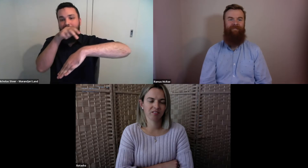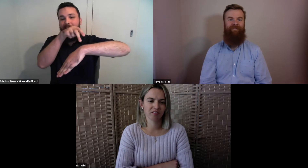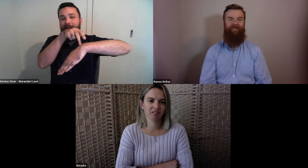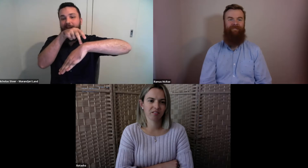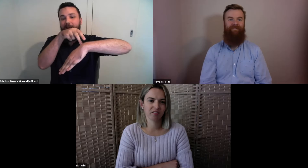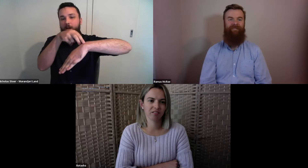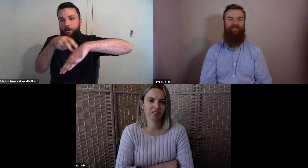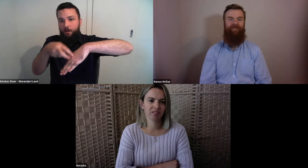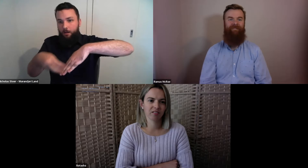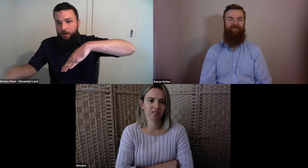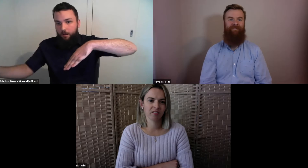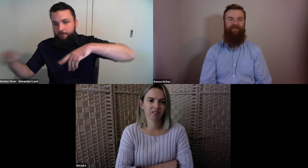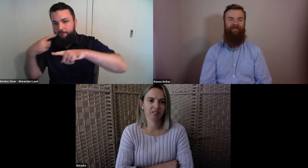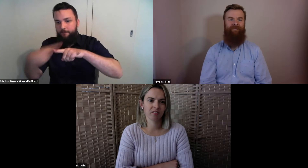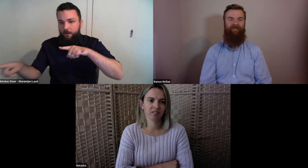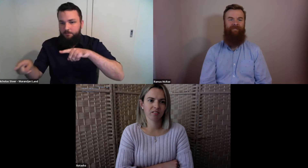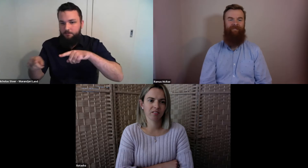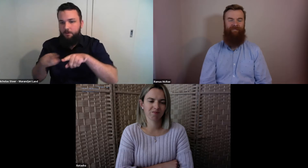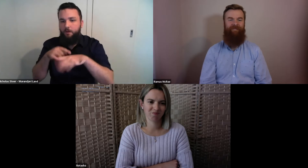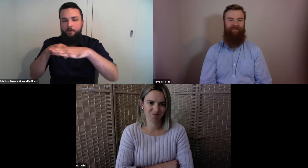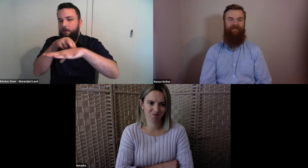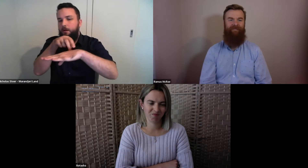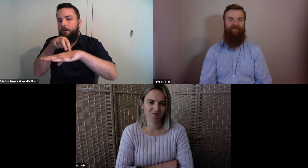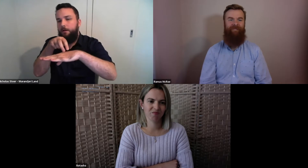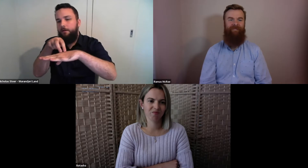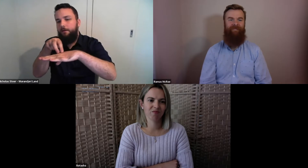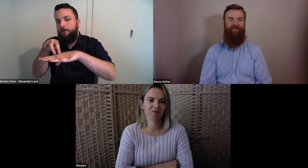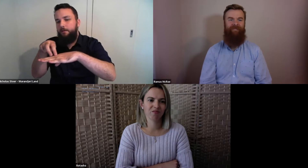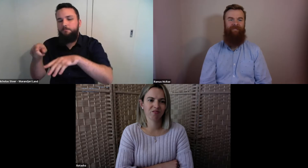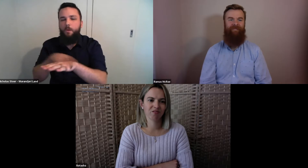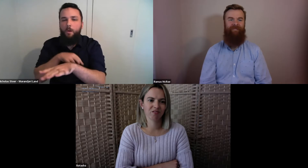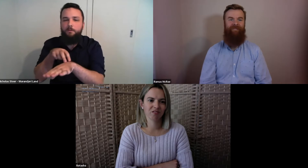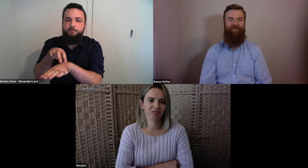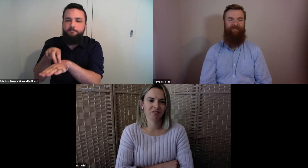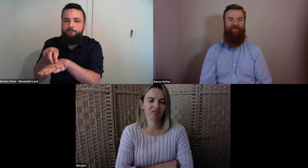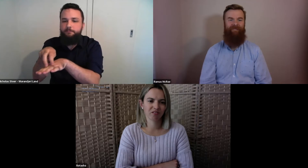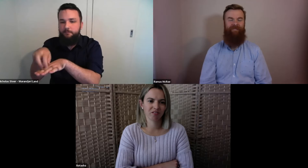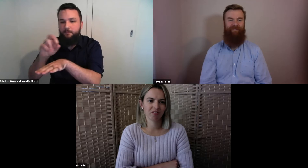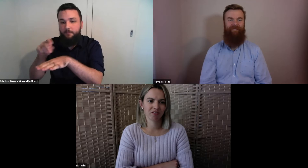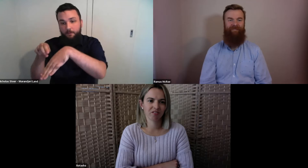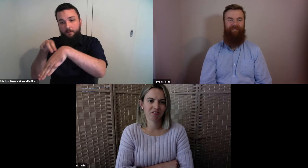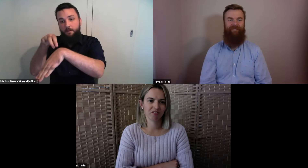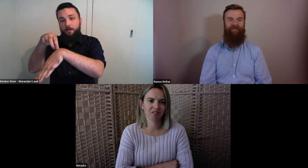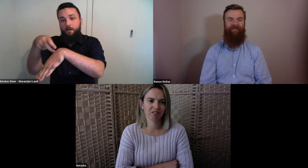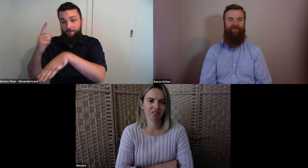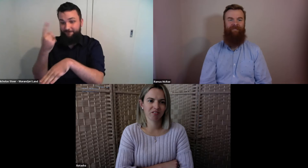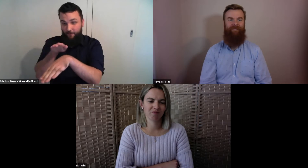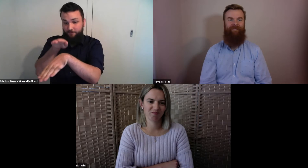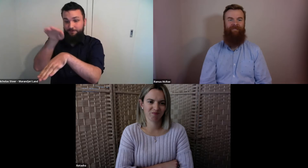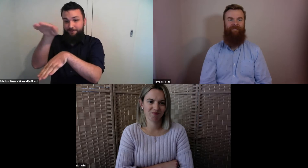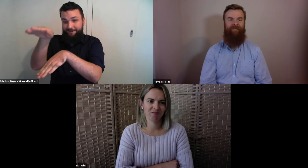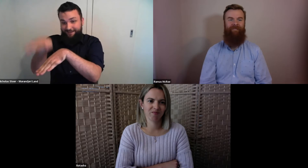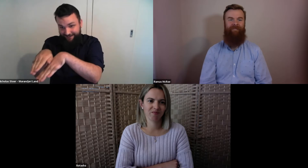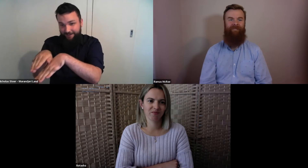So as if you're walking down a slope, it's very easy to fall down quickly. So if you go nice and